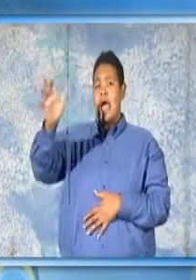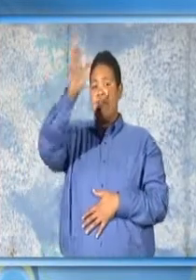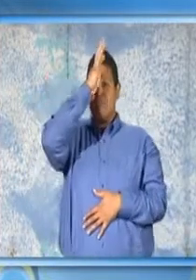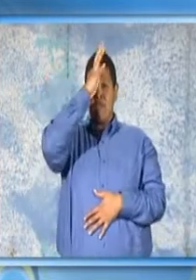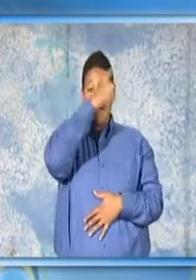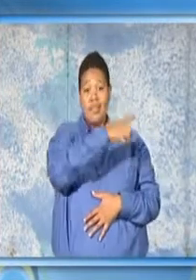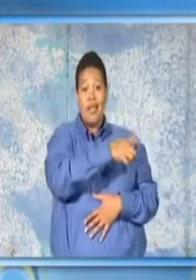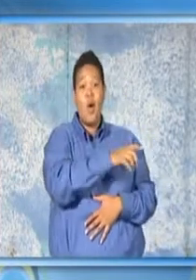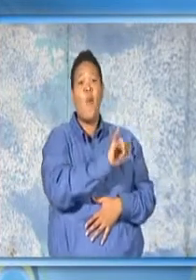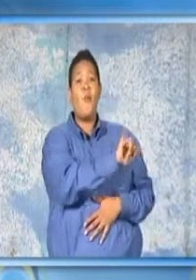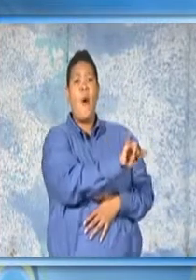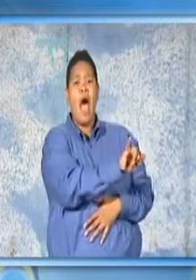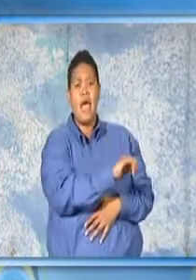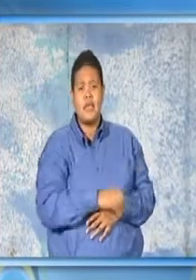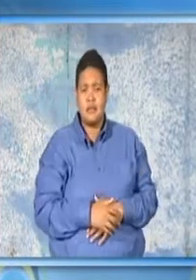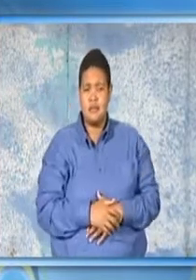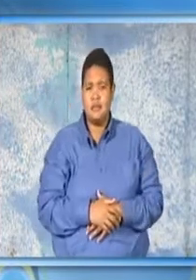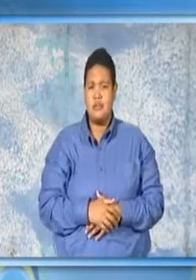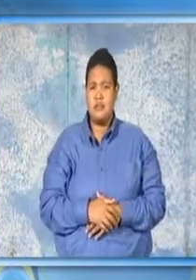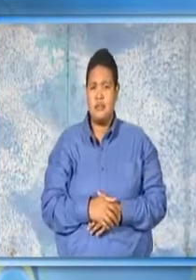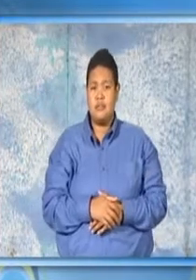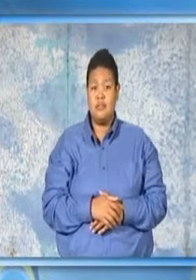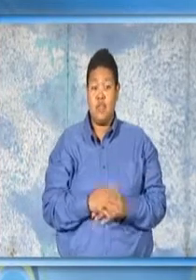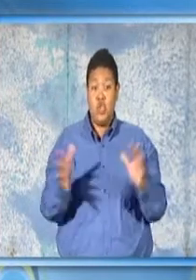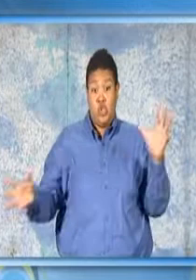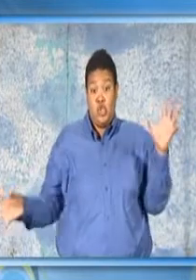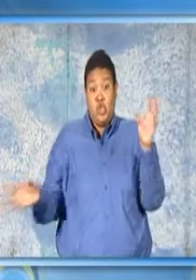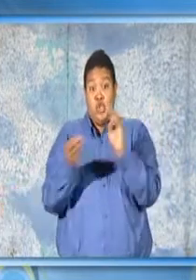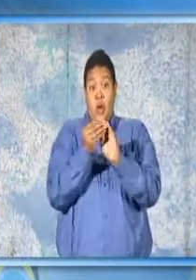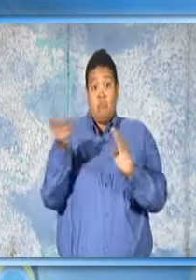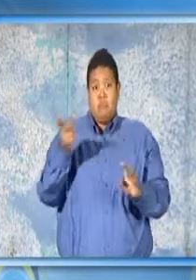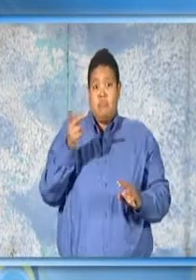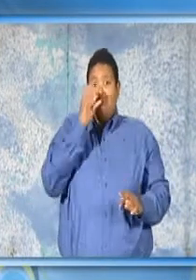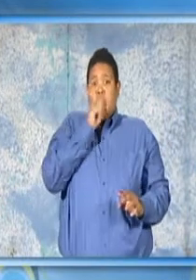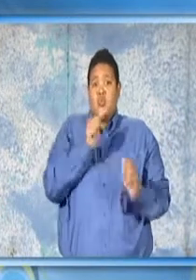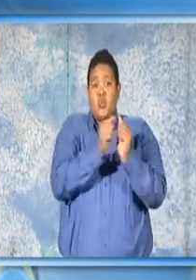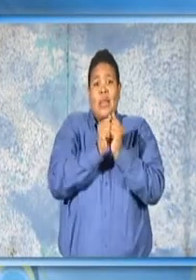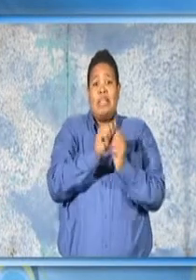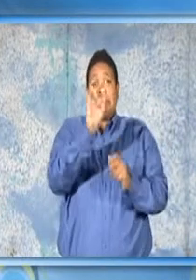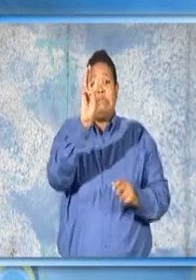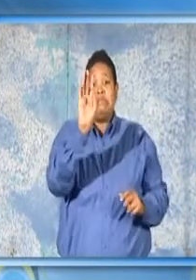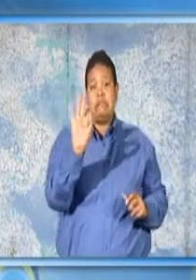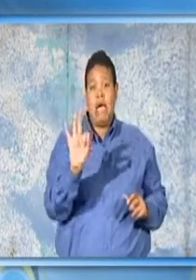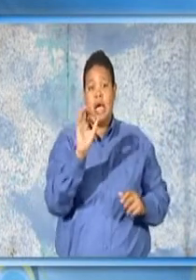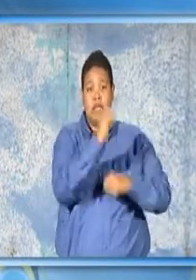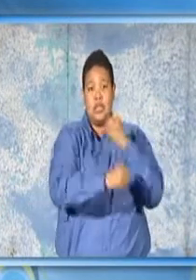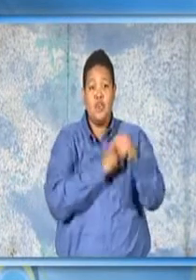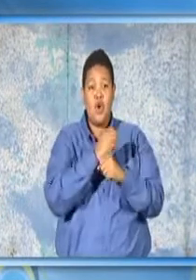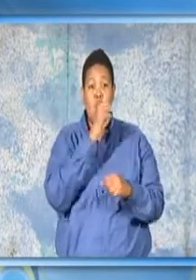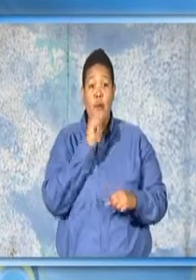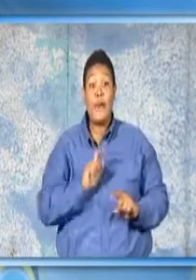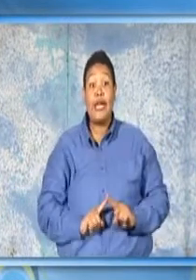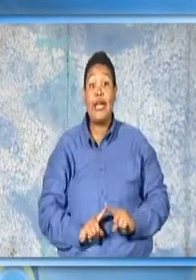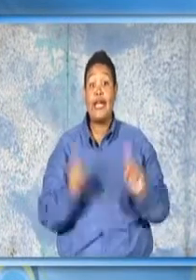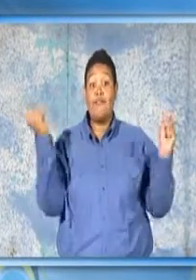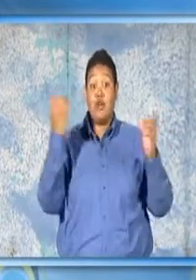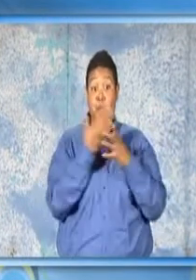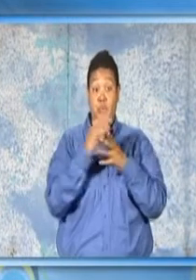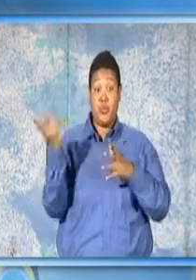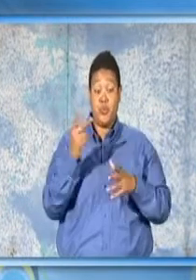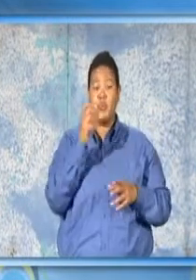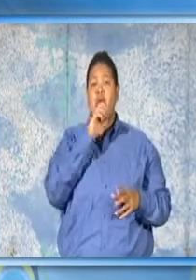is Y years old. The sum of their ages is 69 years. The difference between their ages